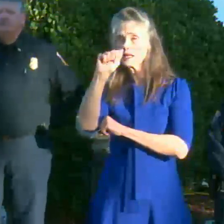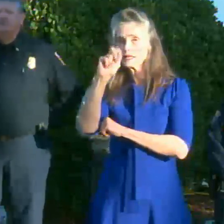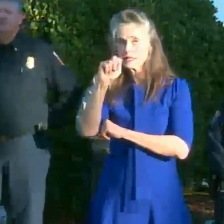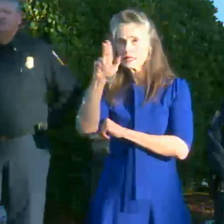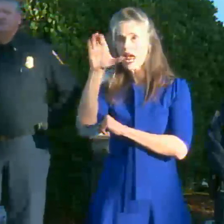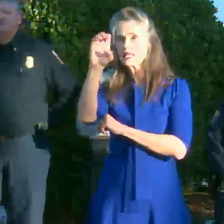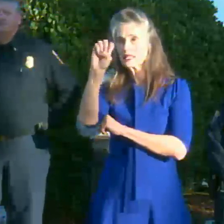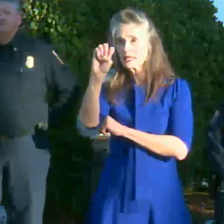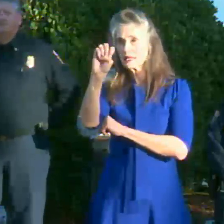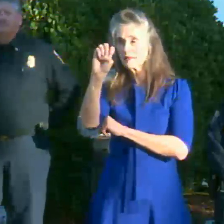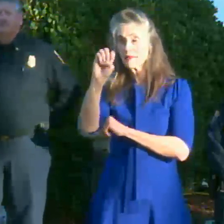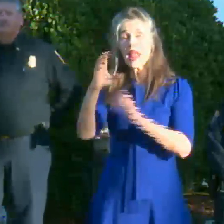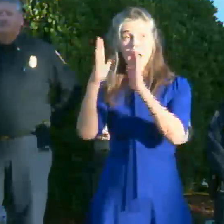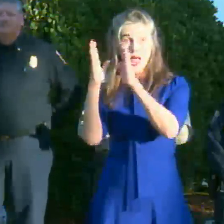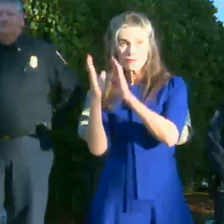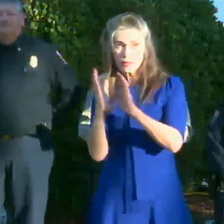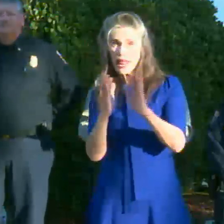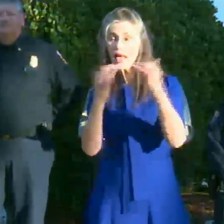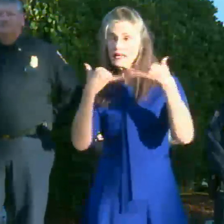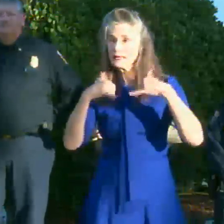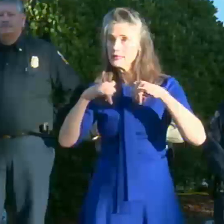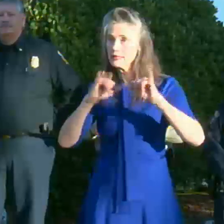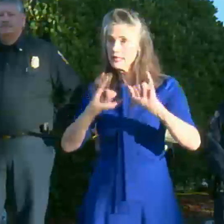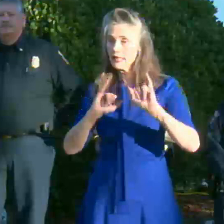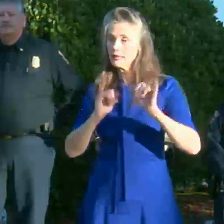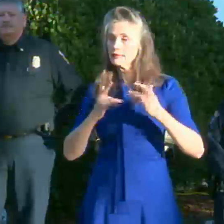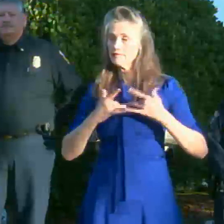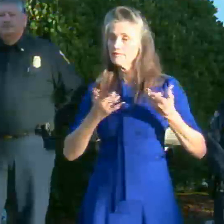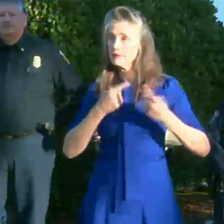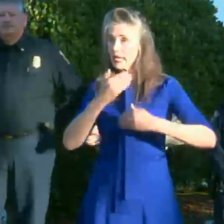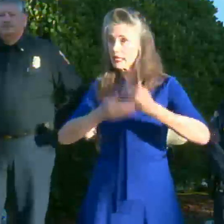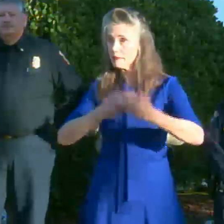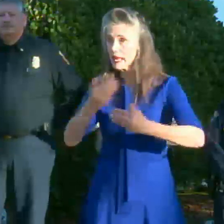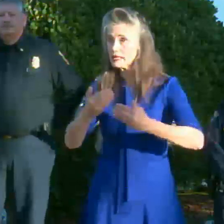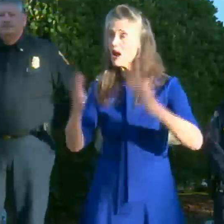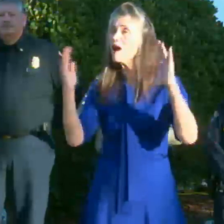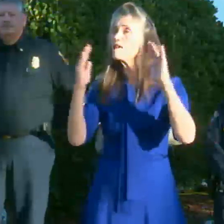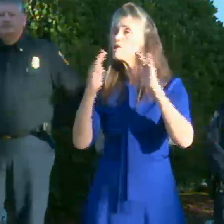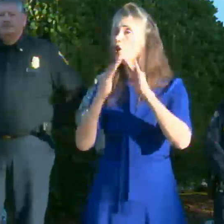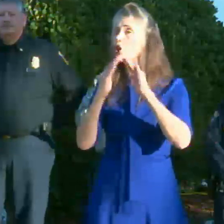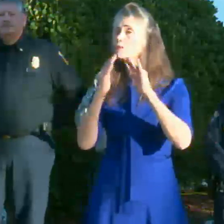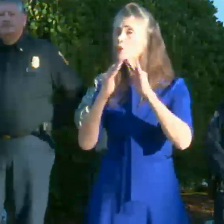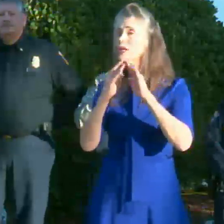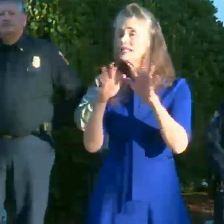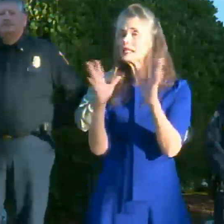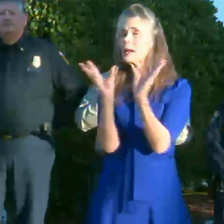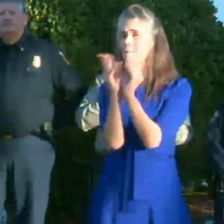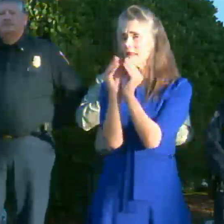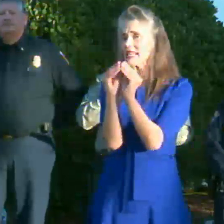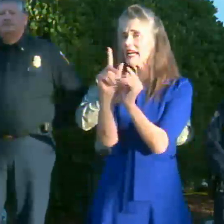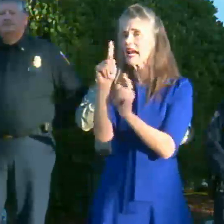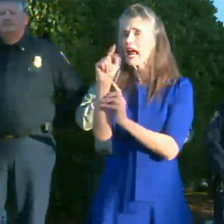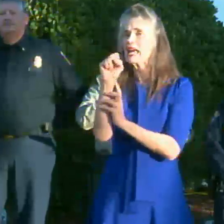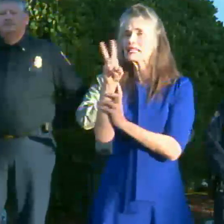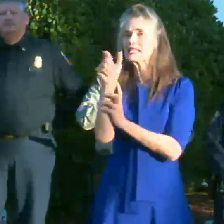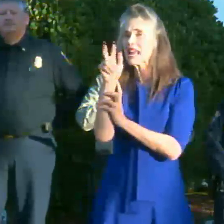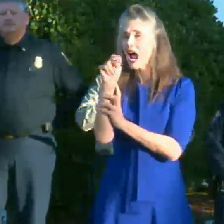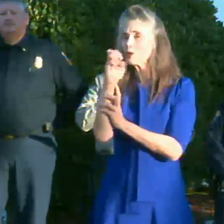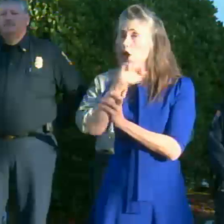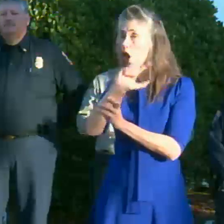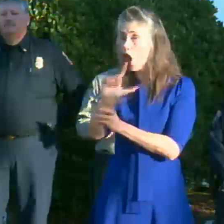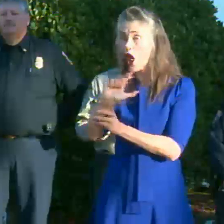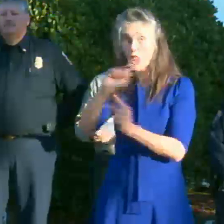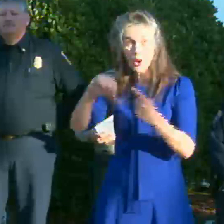Additionally, planning is taking place for a community town hall meeting for a tentative date of Tuesday,